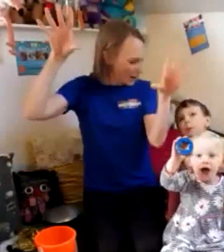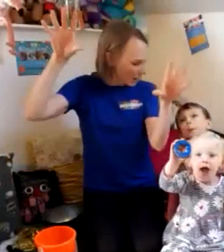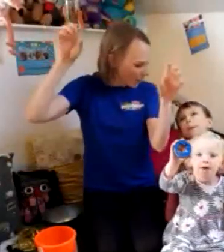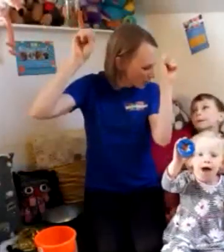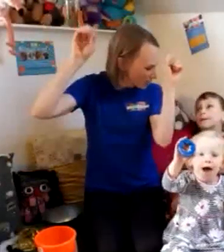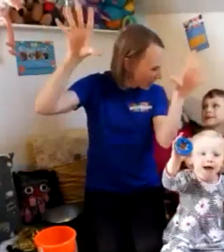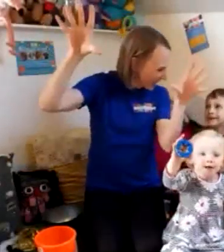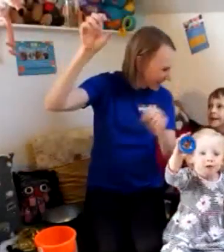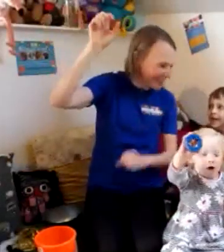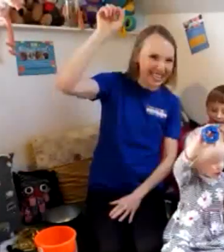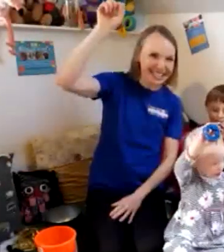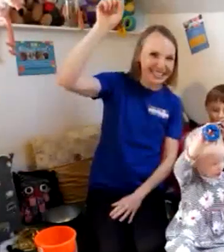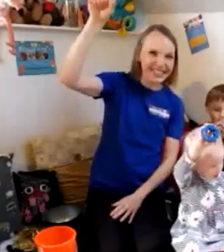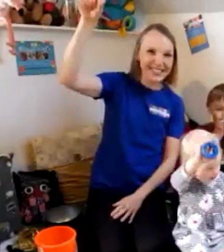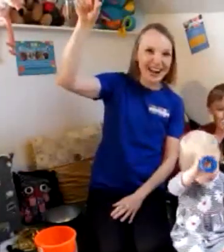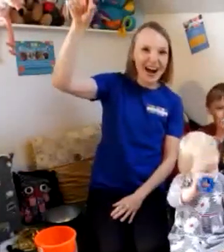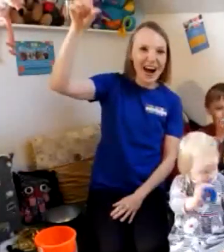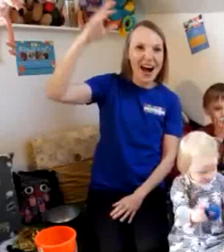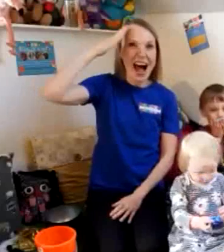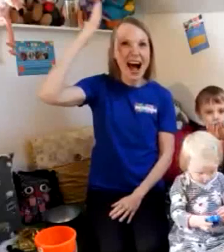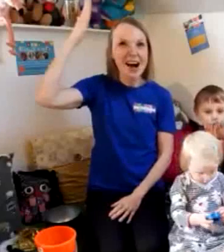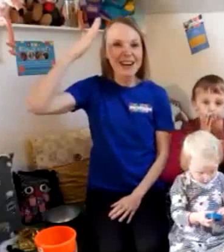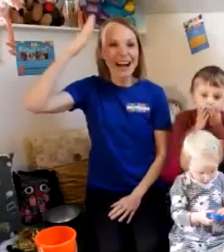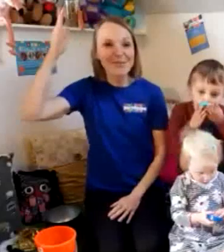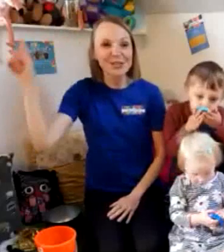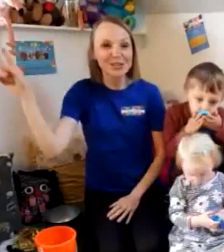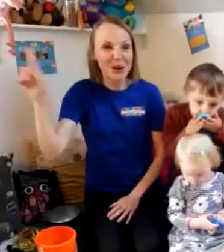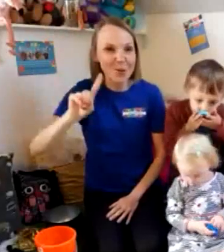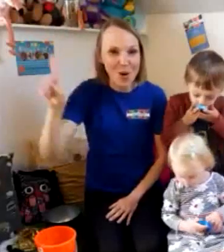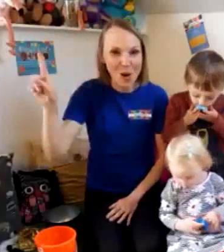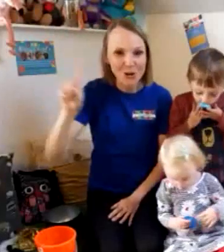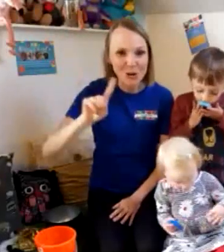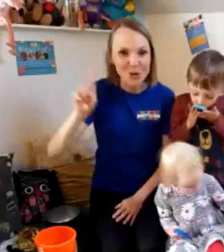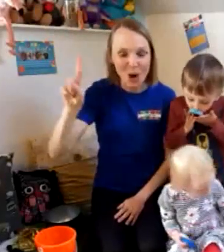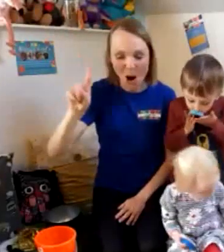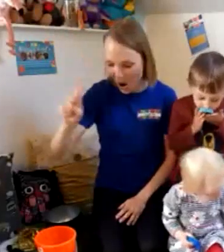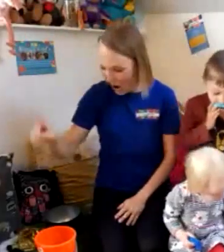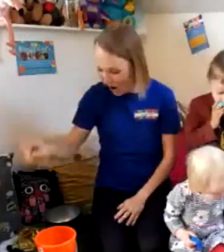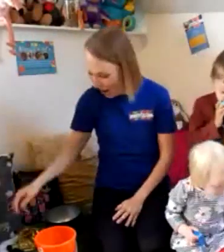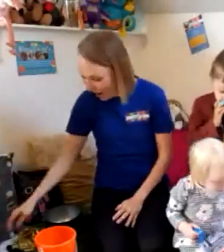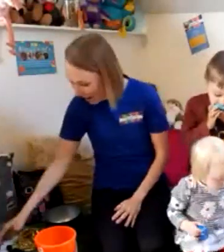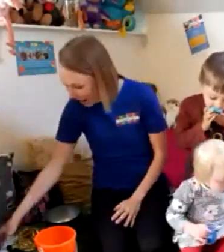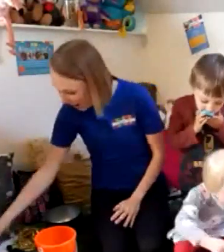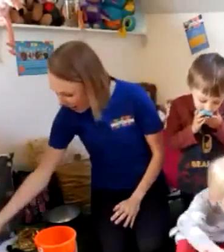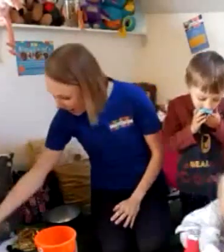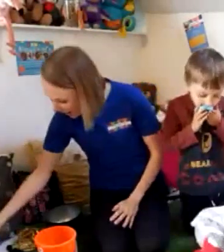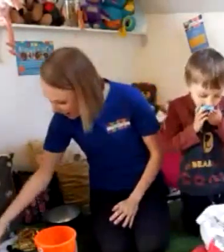Twinkle, Twinkle, Little Star. How I wonder what you are.